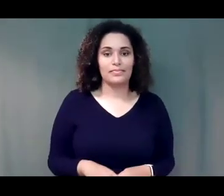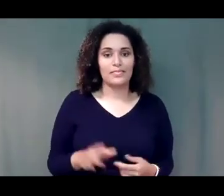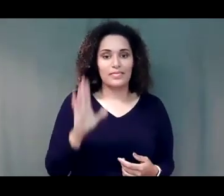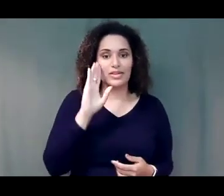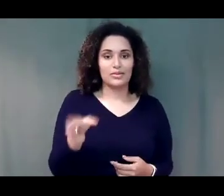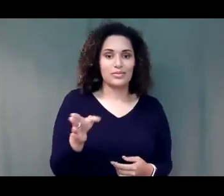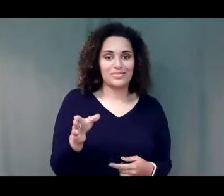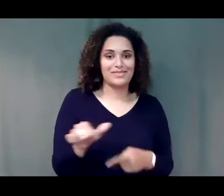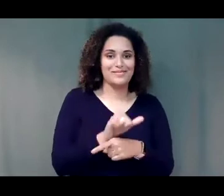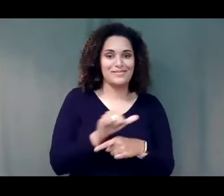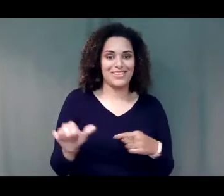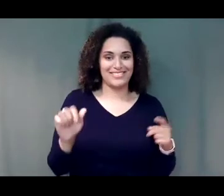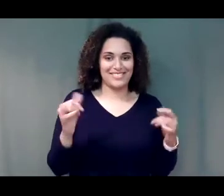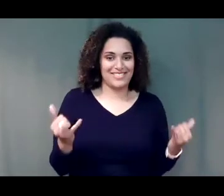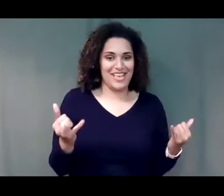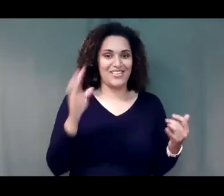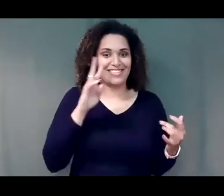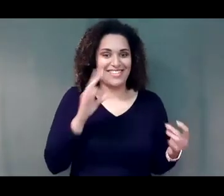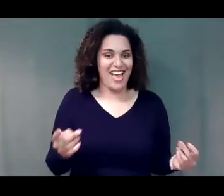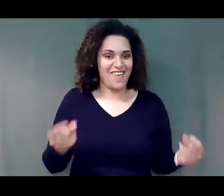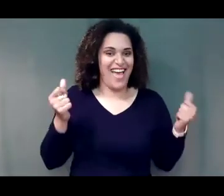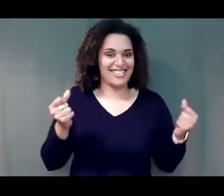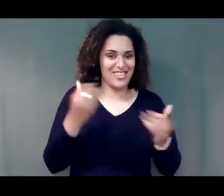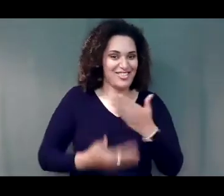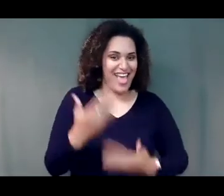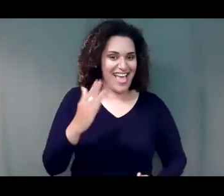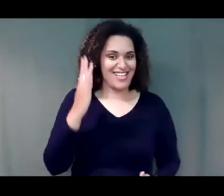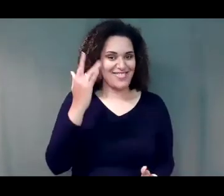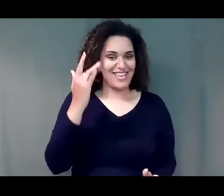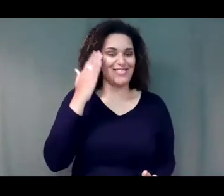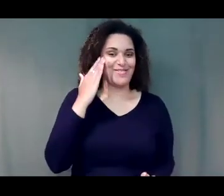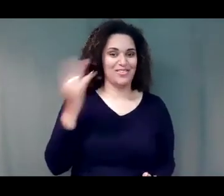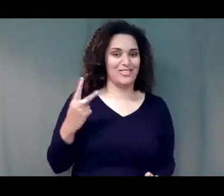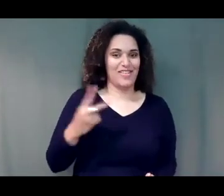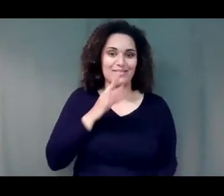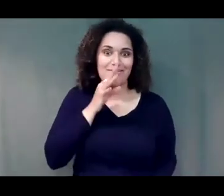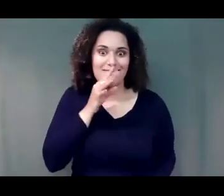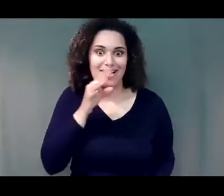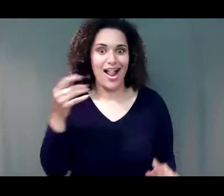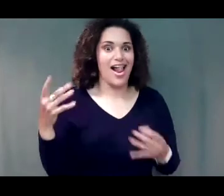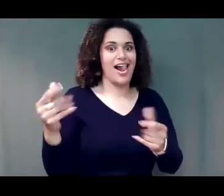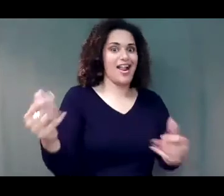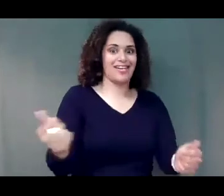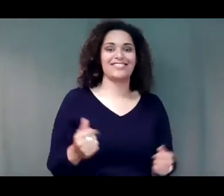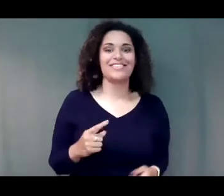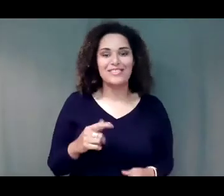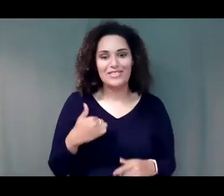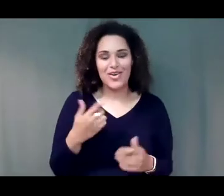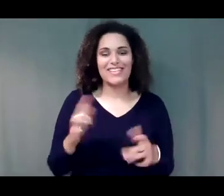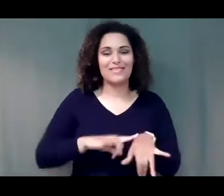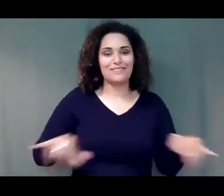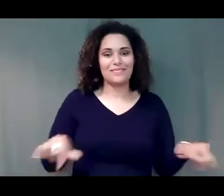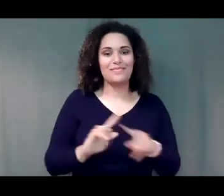she's practicing today. We'll see how fast those hands can go, because you know how Ed and I can talk fast and at the same time, but